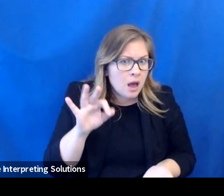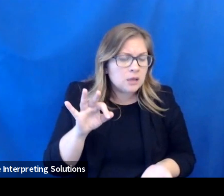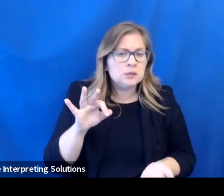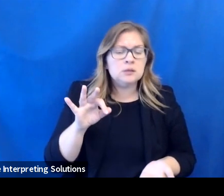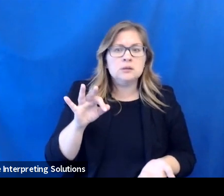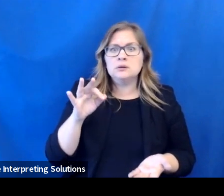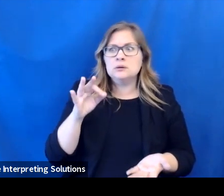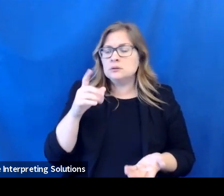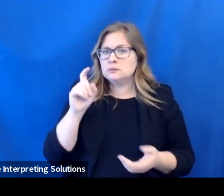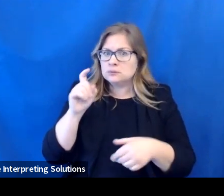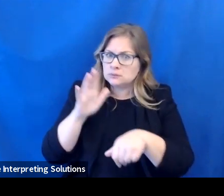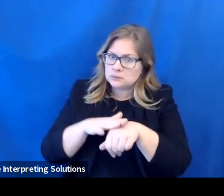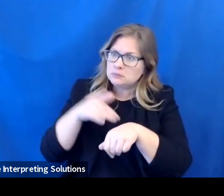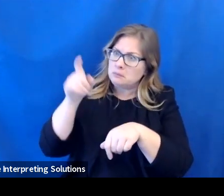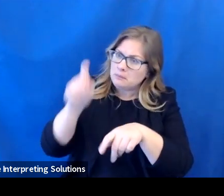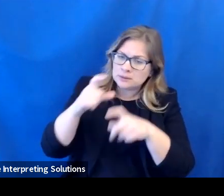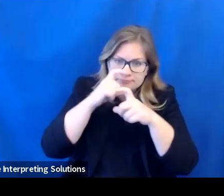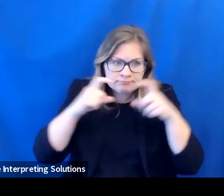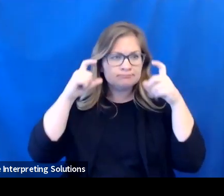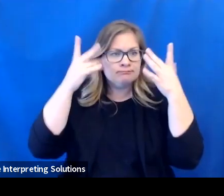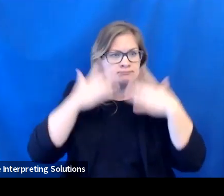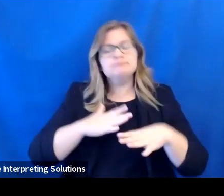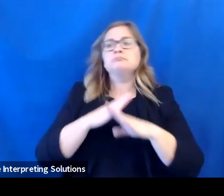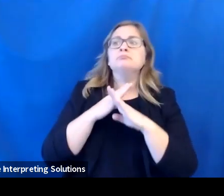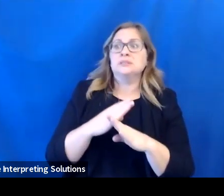physicians, so that appropriate precautions can be taken.